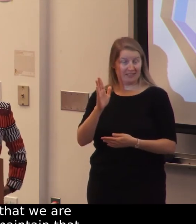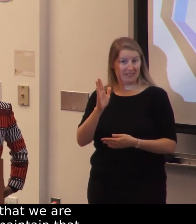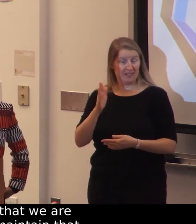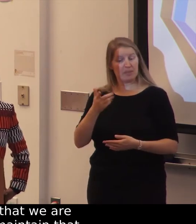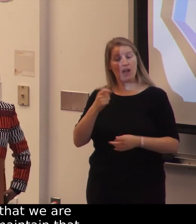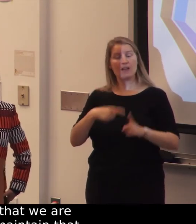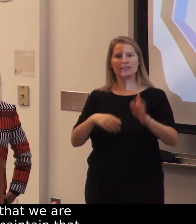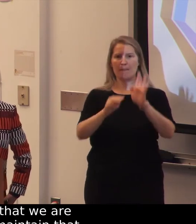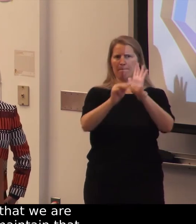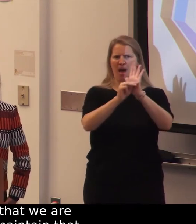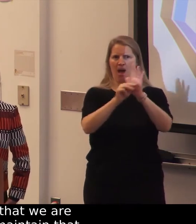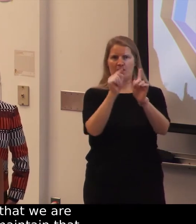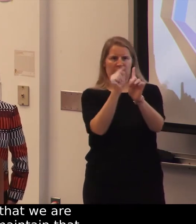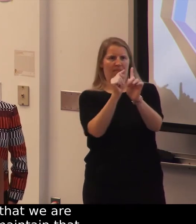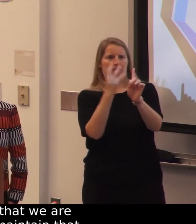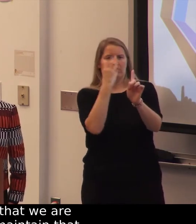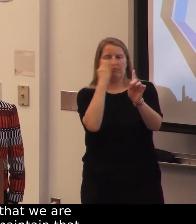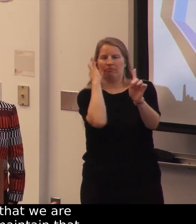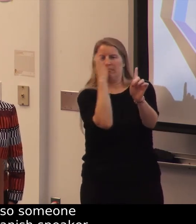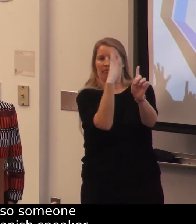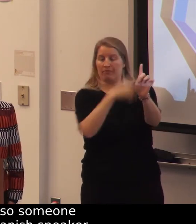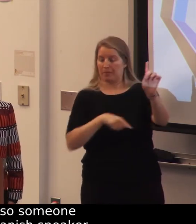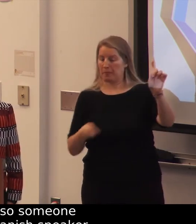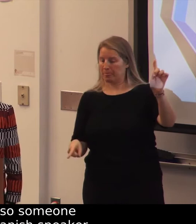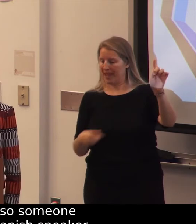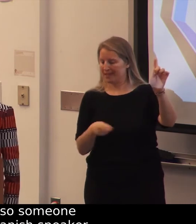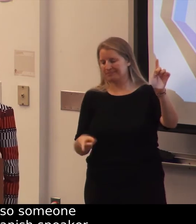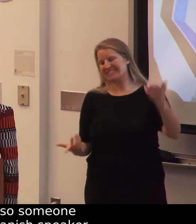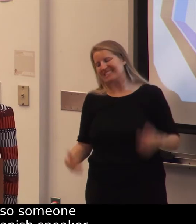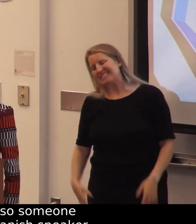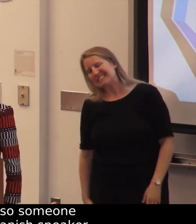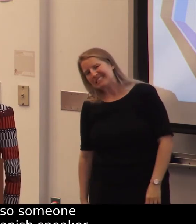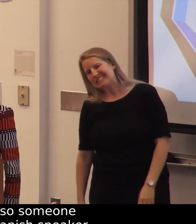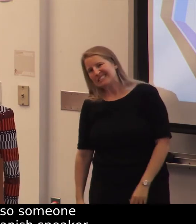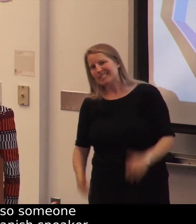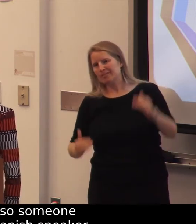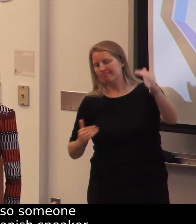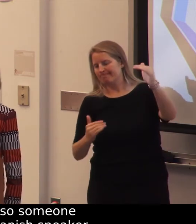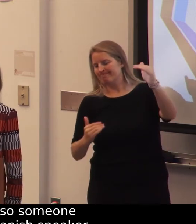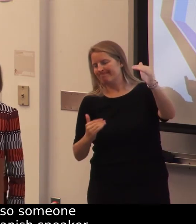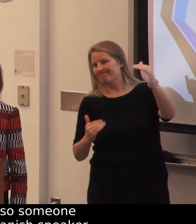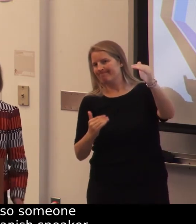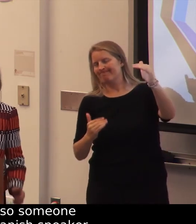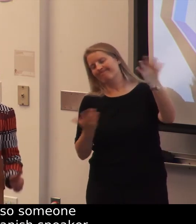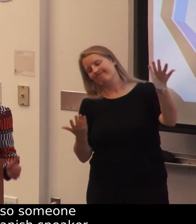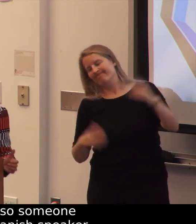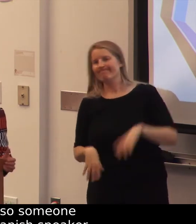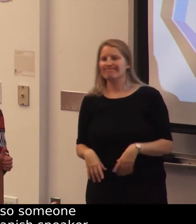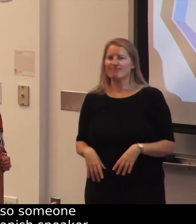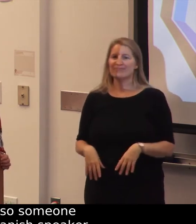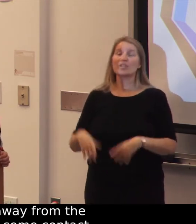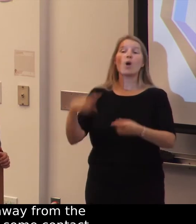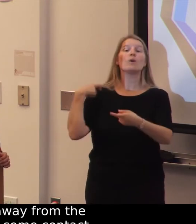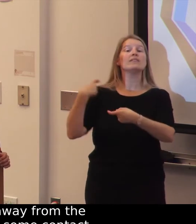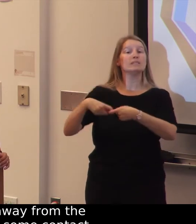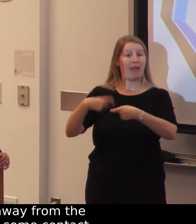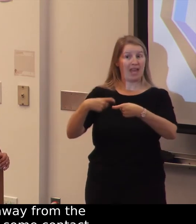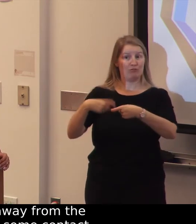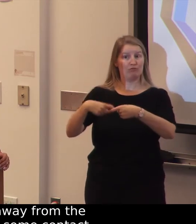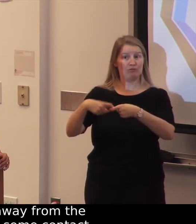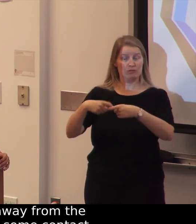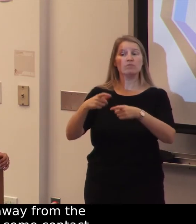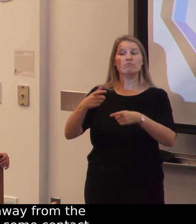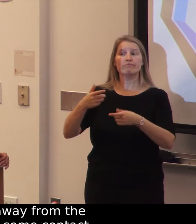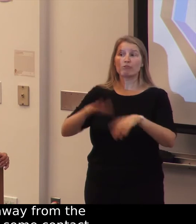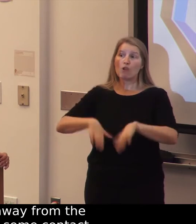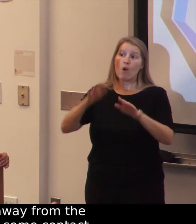we're trying to maintain that language in aren't ever going to reach, right? So someone who's a Spanish speaker that grows up in California,